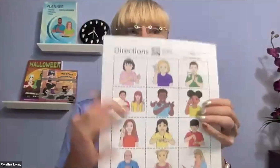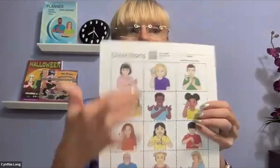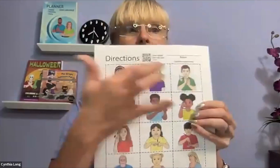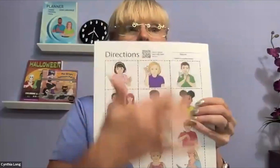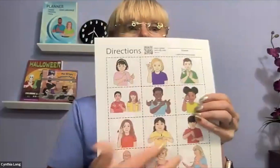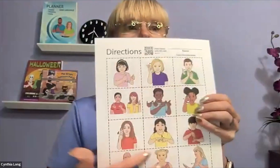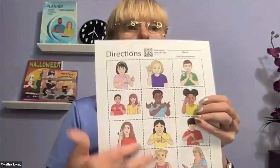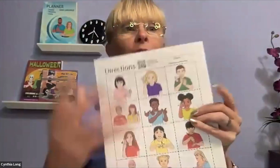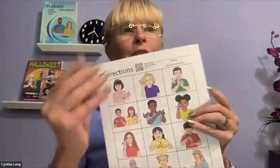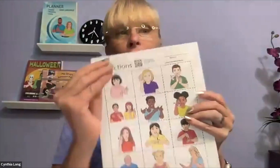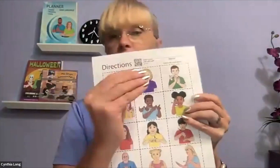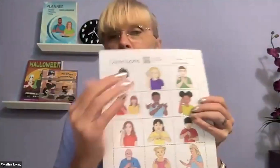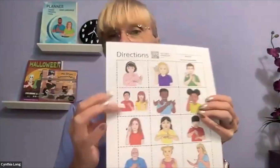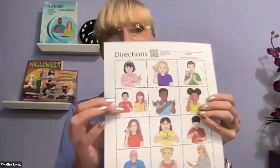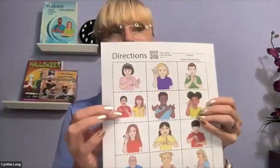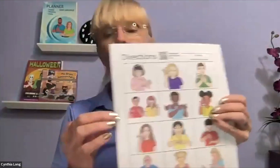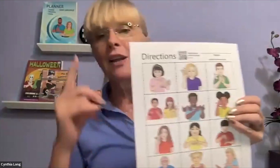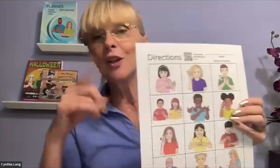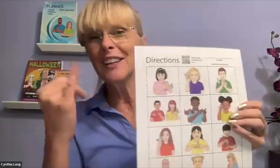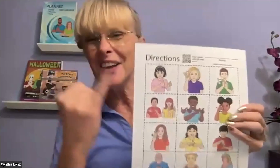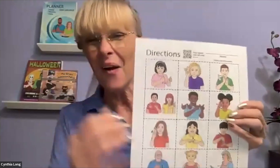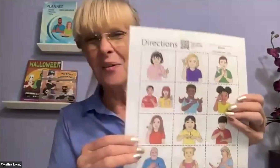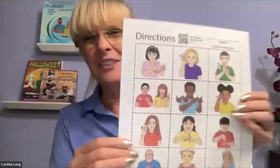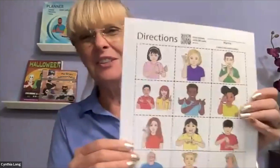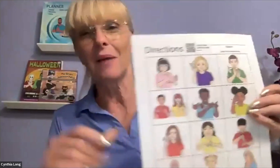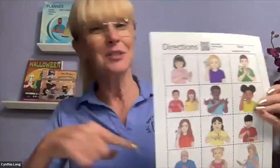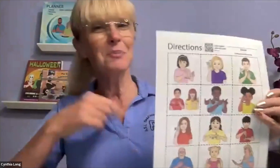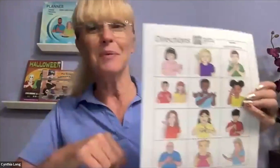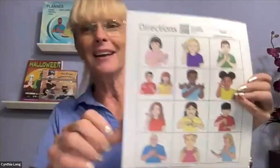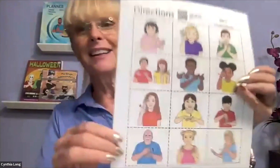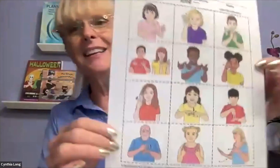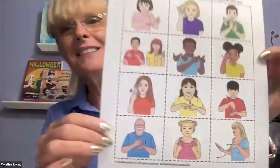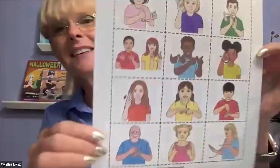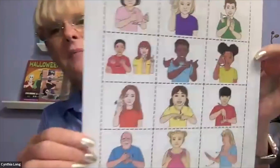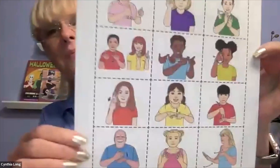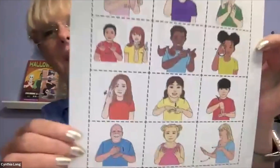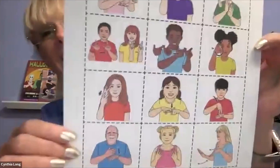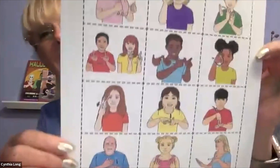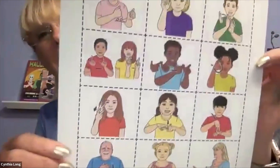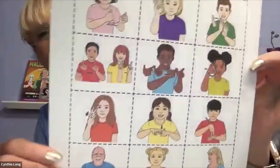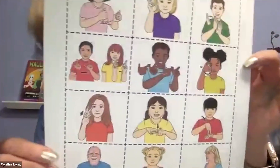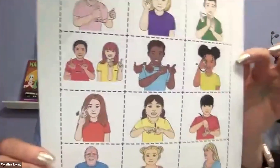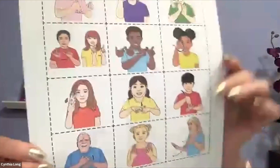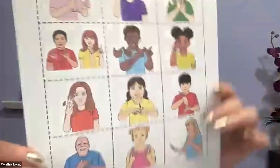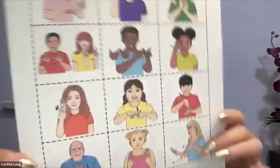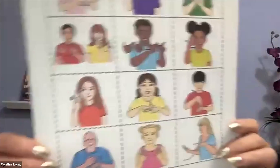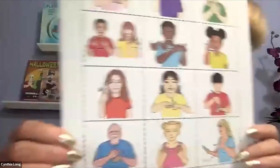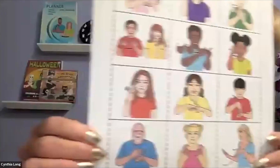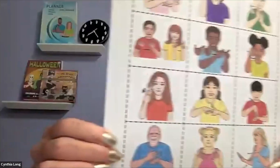well. There's so much more. And look at the artwork too. I'm super proud of these. I don't know if you can see them all.